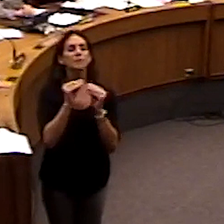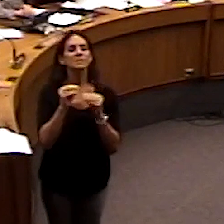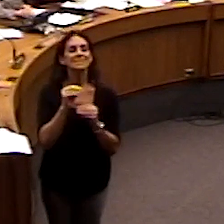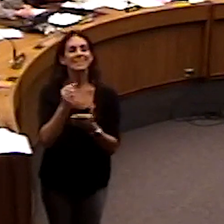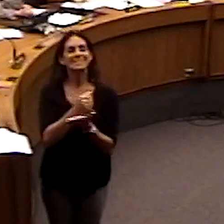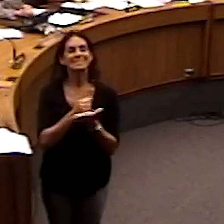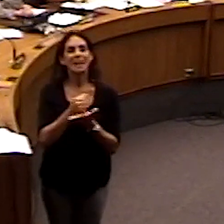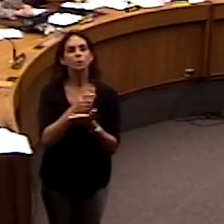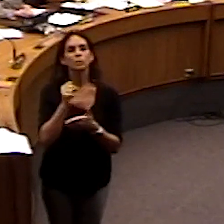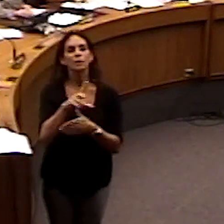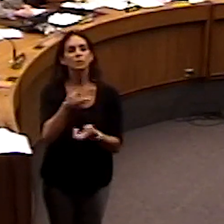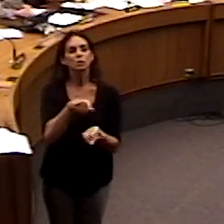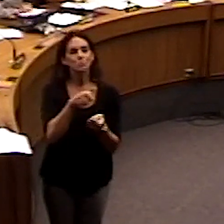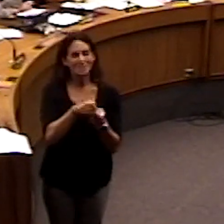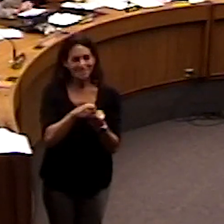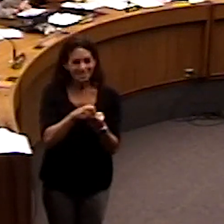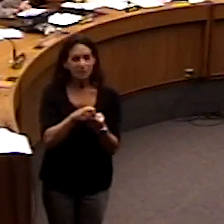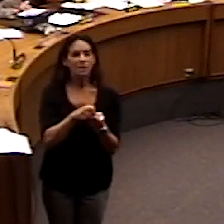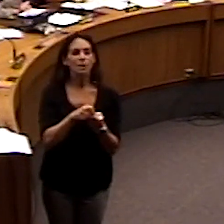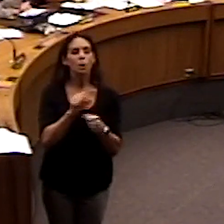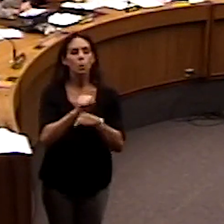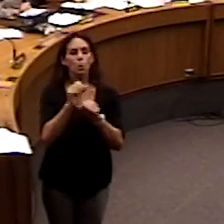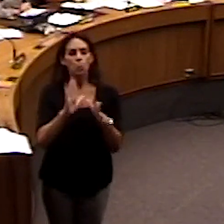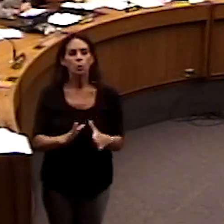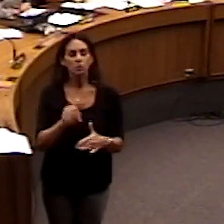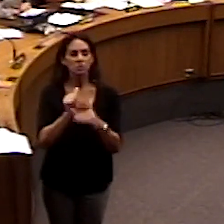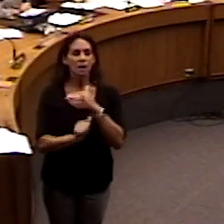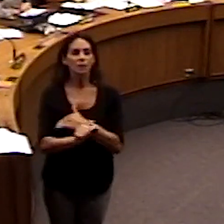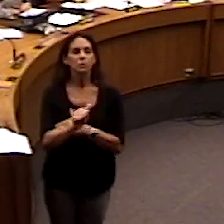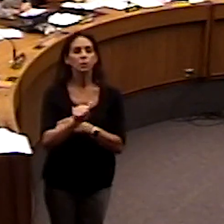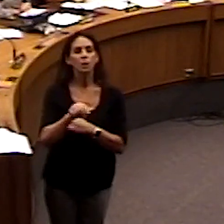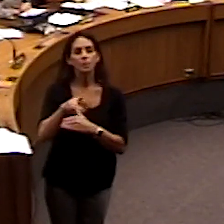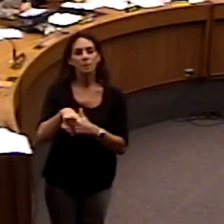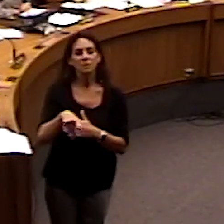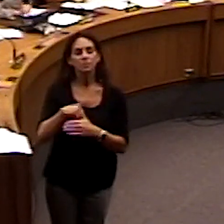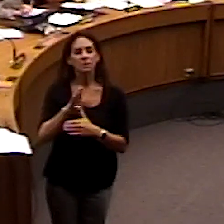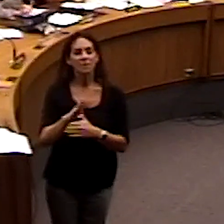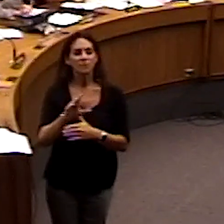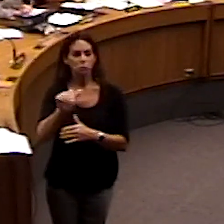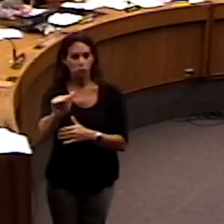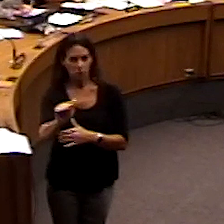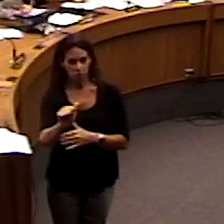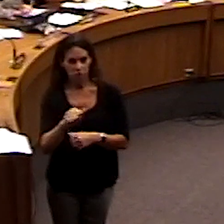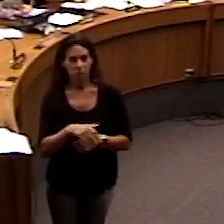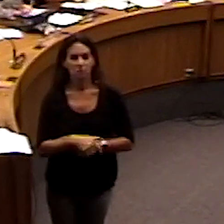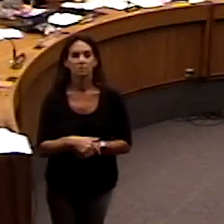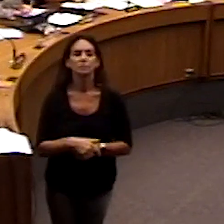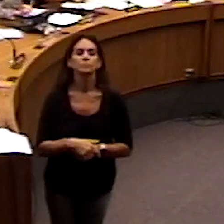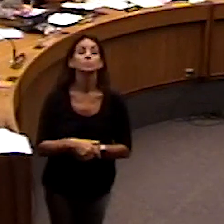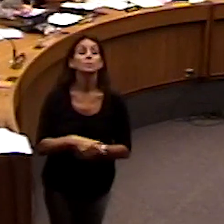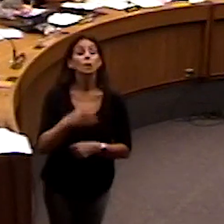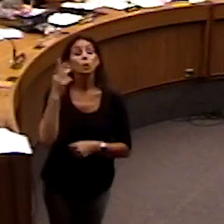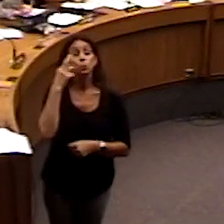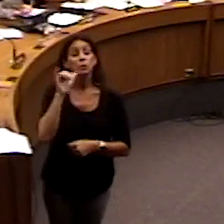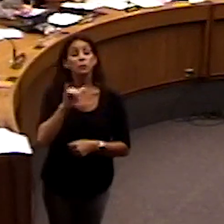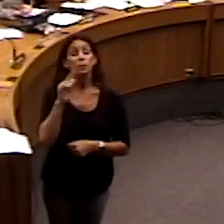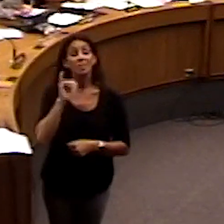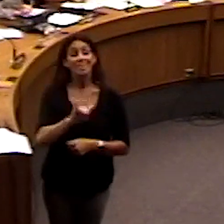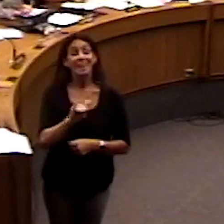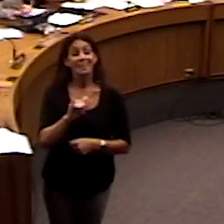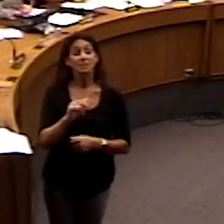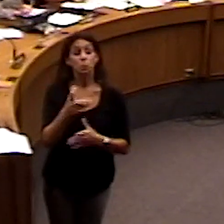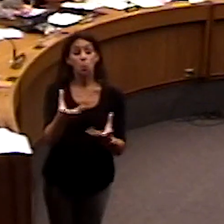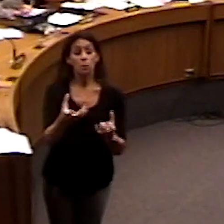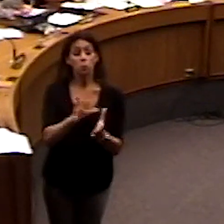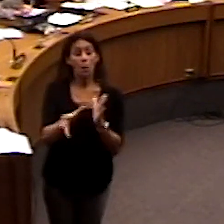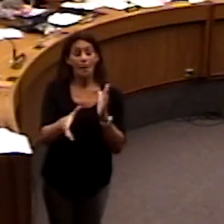Policemen's Benevolent Association of the Township of Egg Harbor for the year 2023. The purpose of this ordinance is to amend